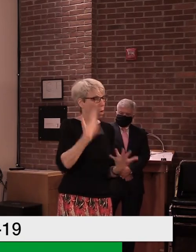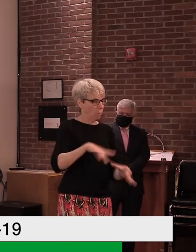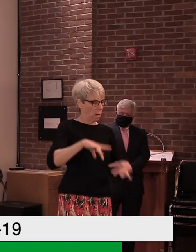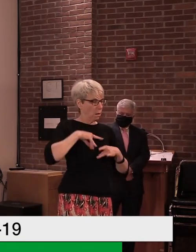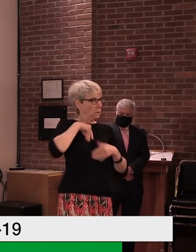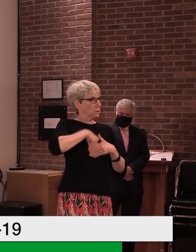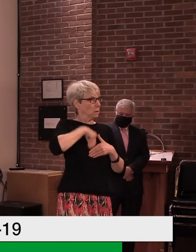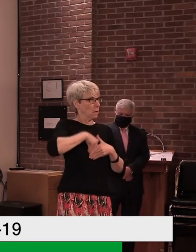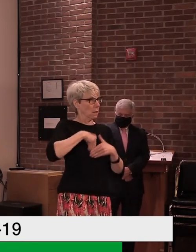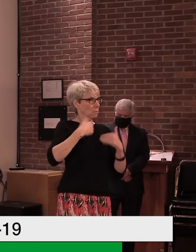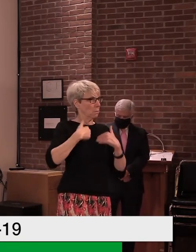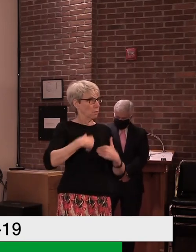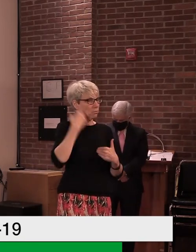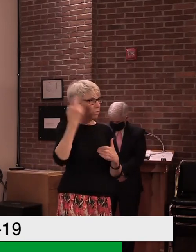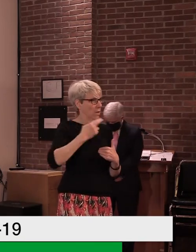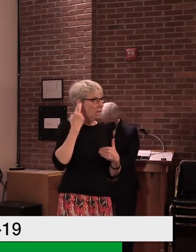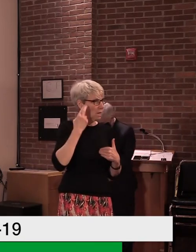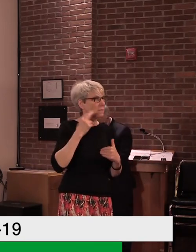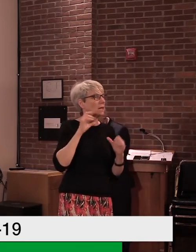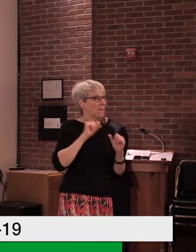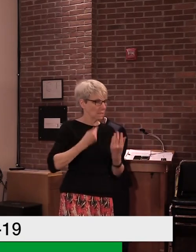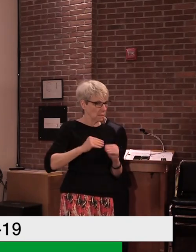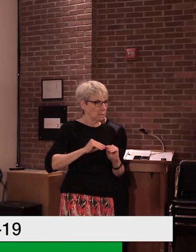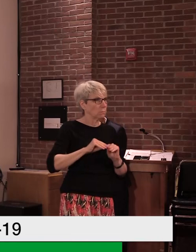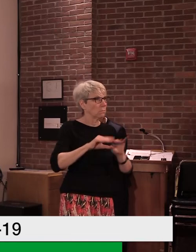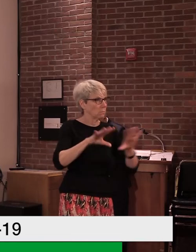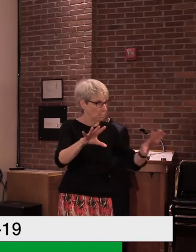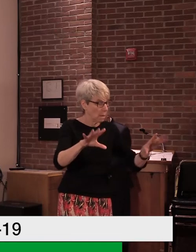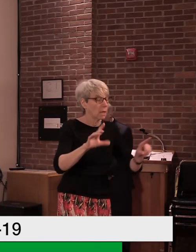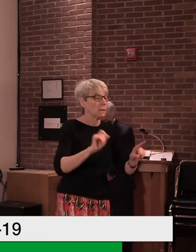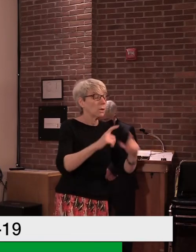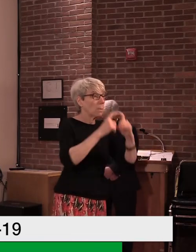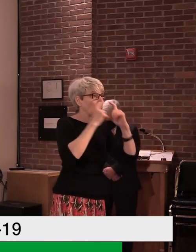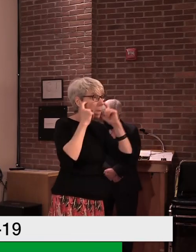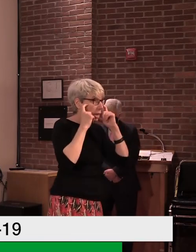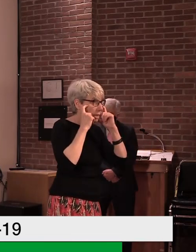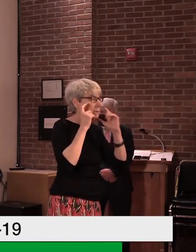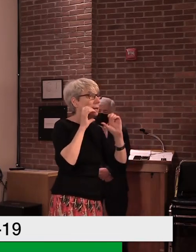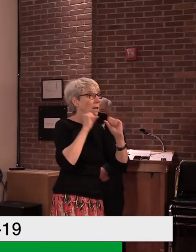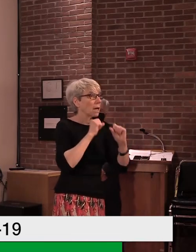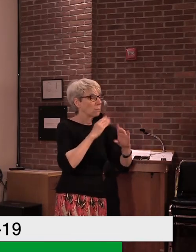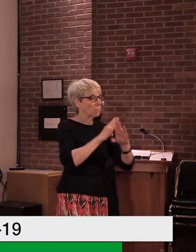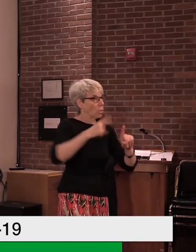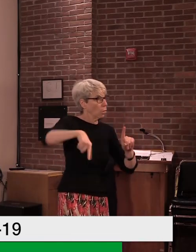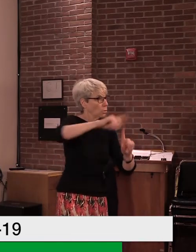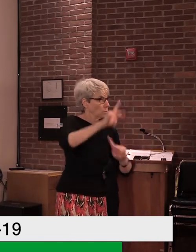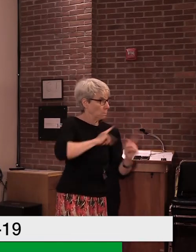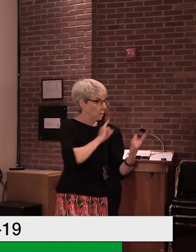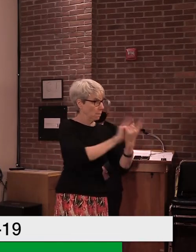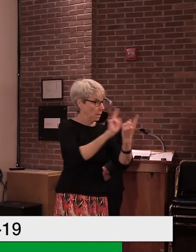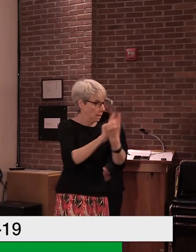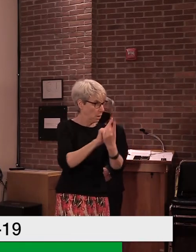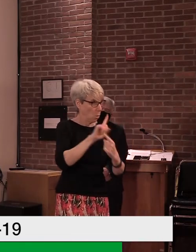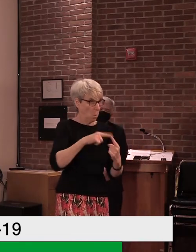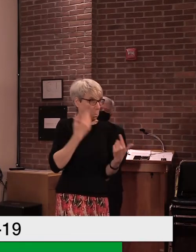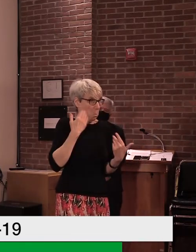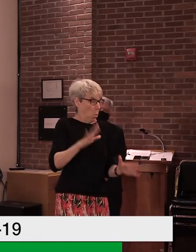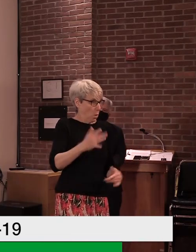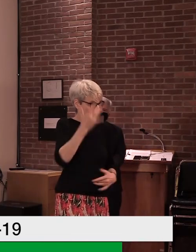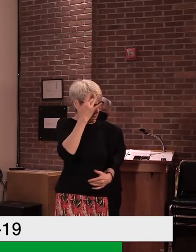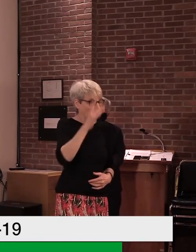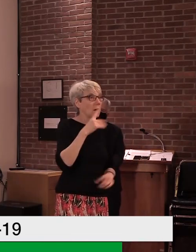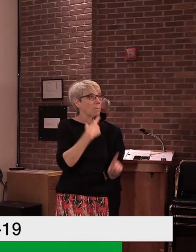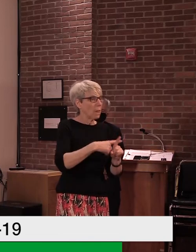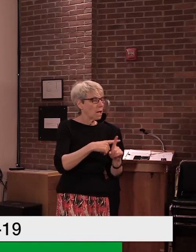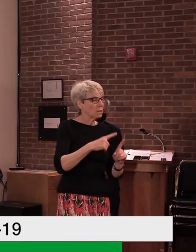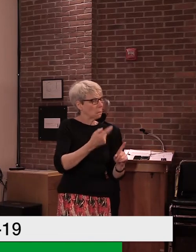might protect you yourself from getting the virus at all or from getting more severe disease. As the governor stated,